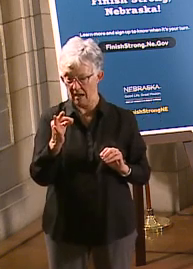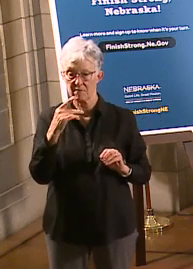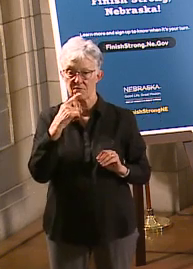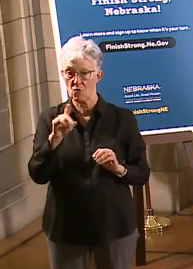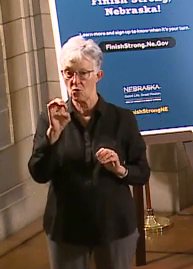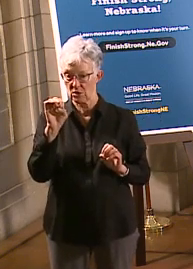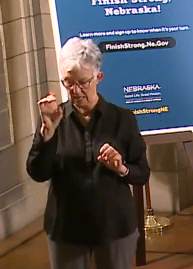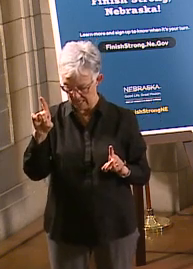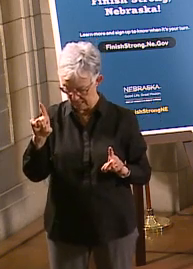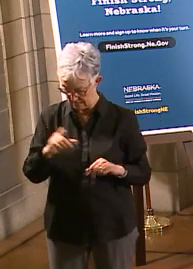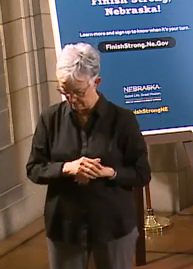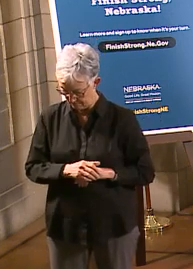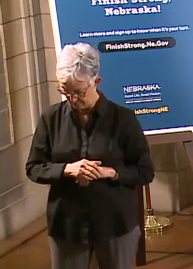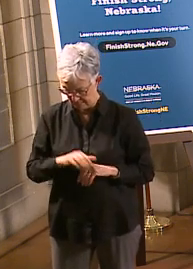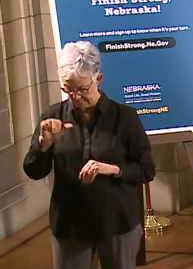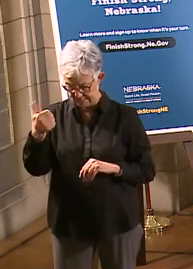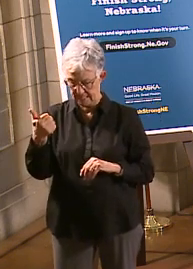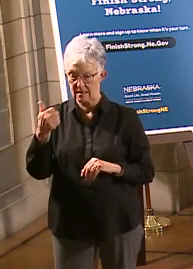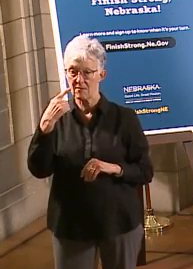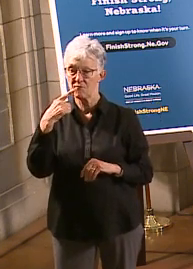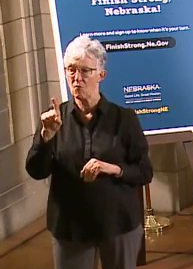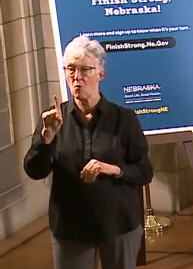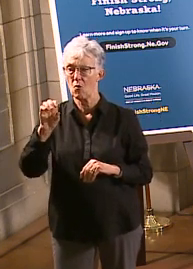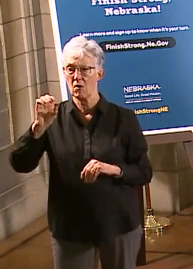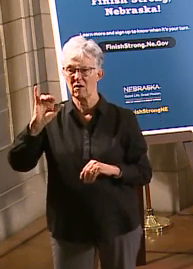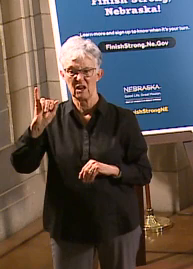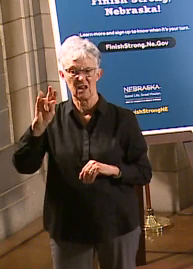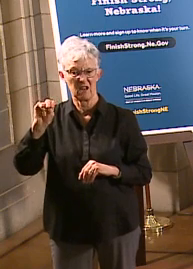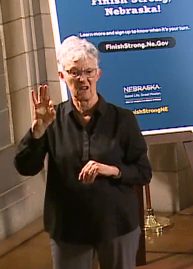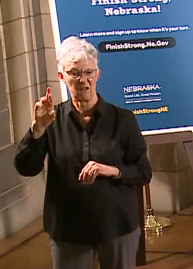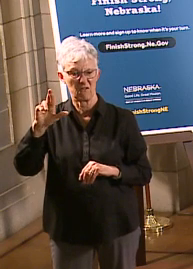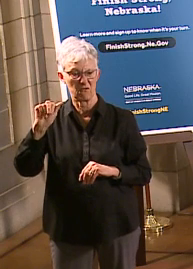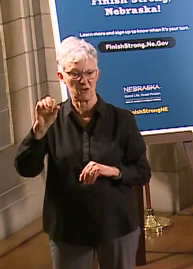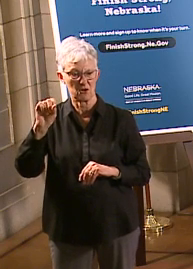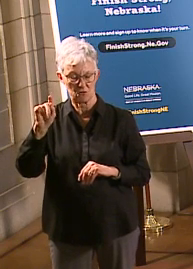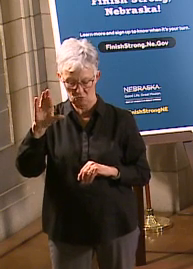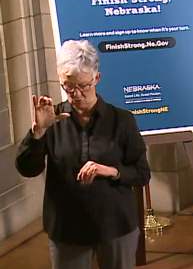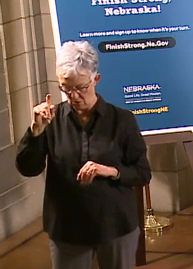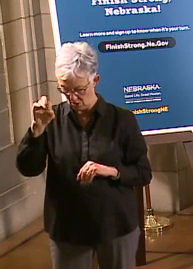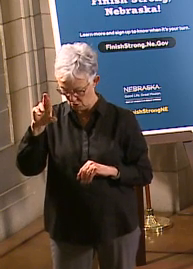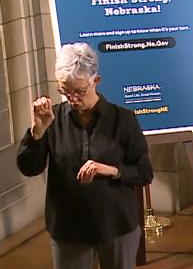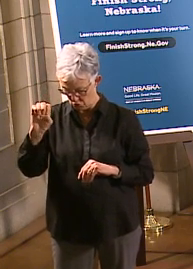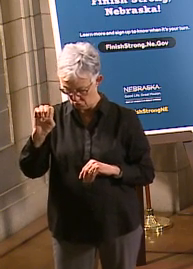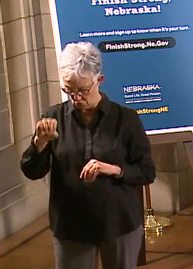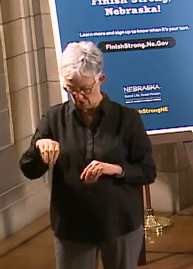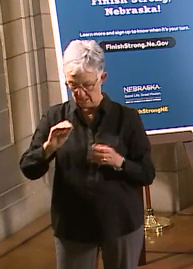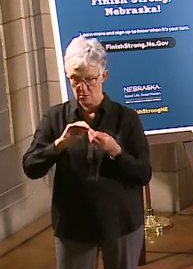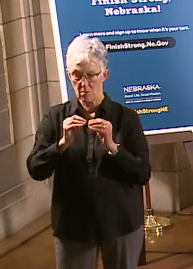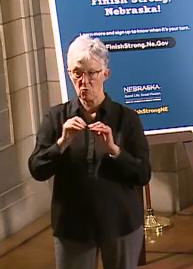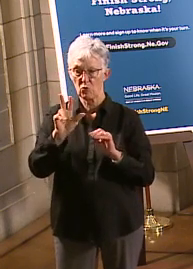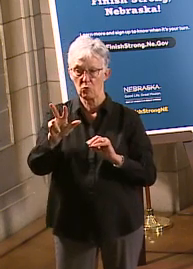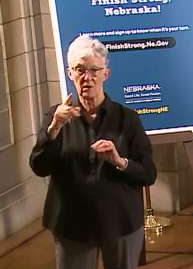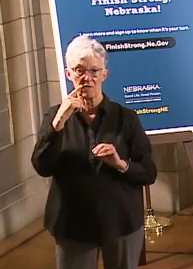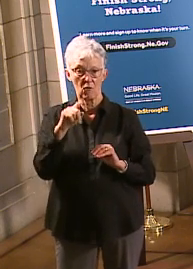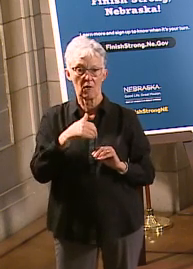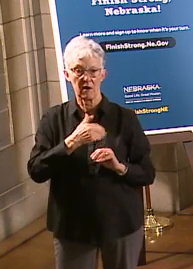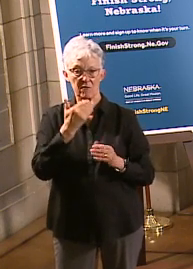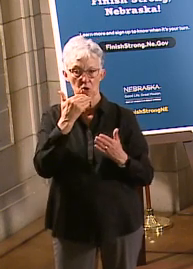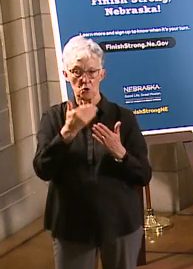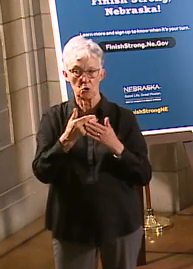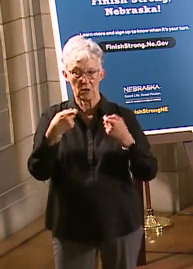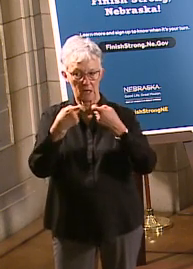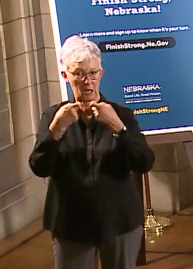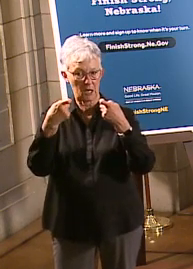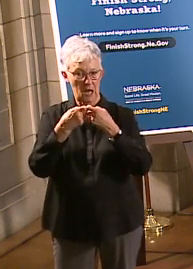number 10 in opportunity, number 3 in power grid, and number 3 for mental health. So again, great news there, reflecting what we